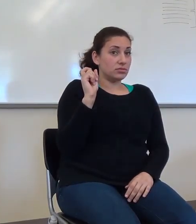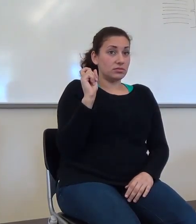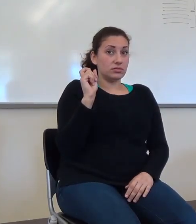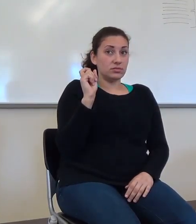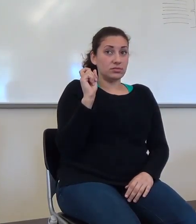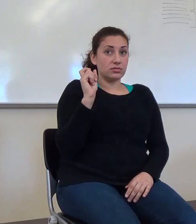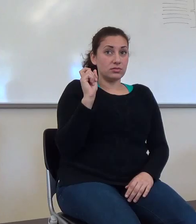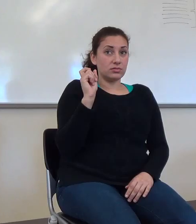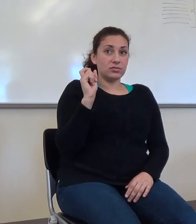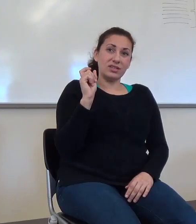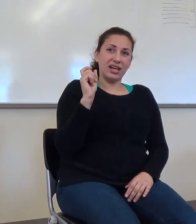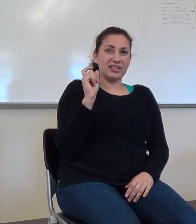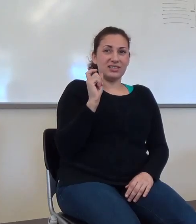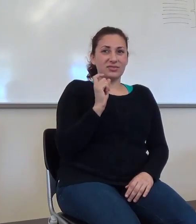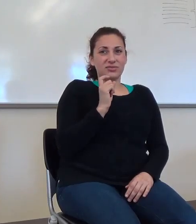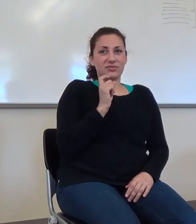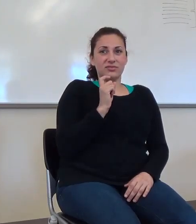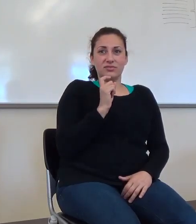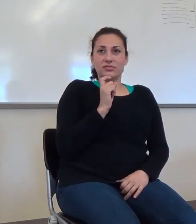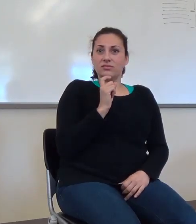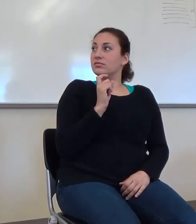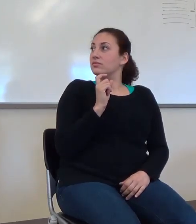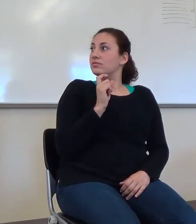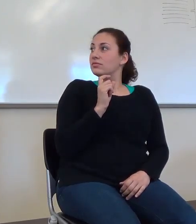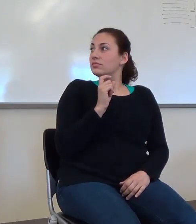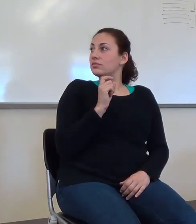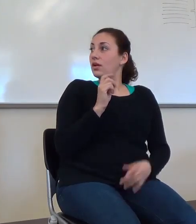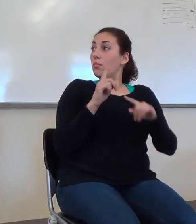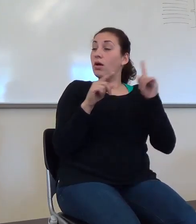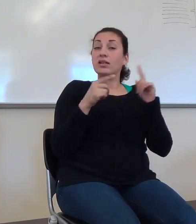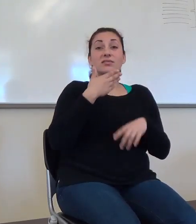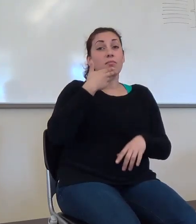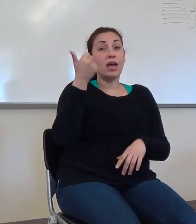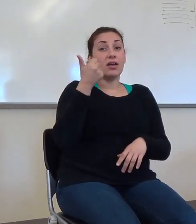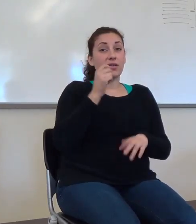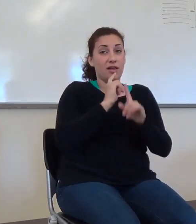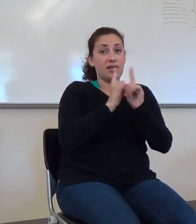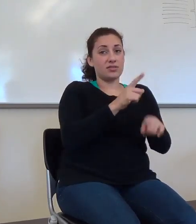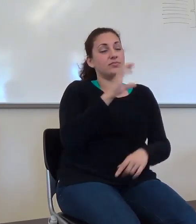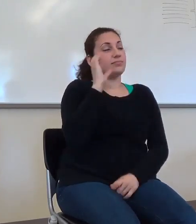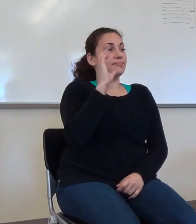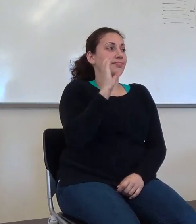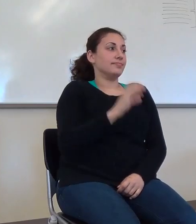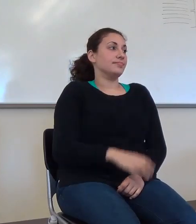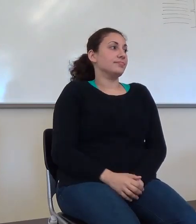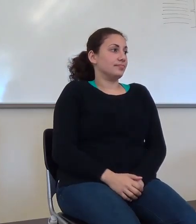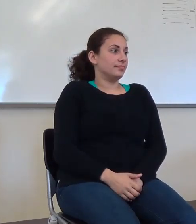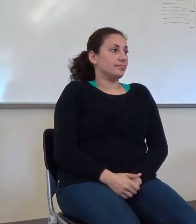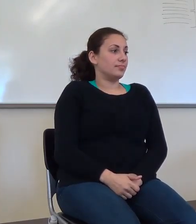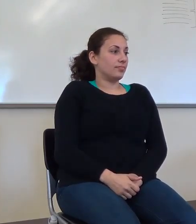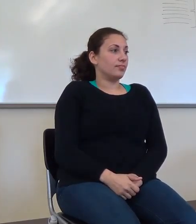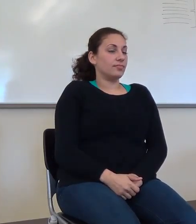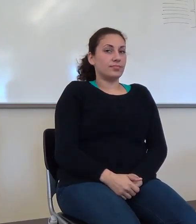Okay, it is, that's the thing, it is, but a better answer, okay, it does talk about